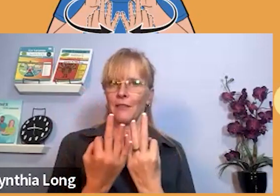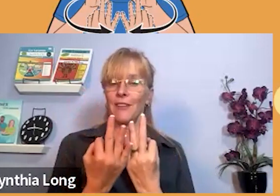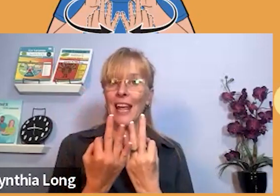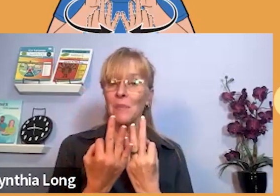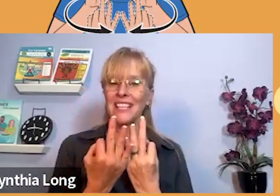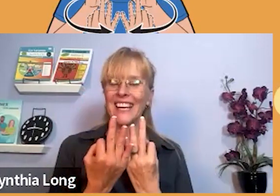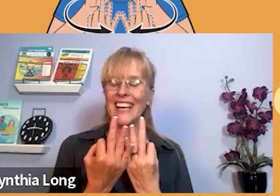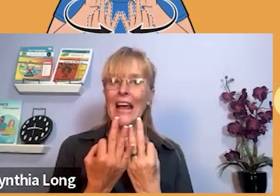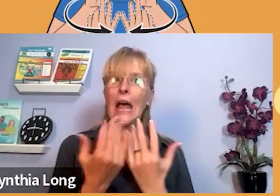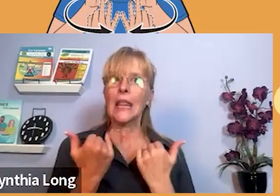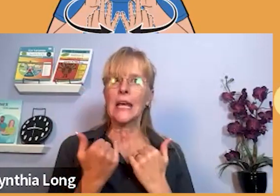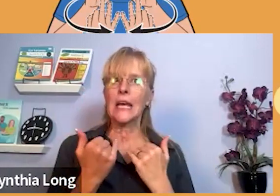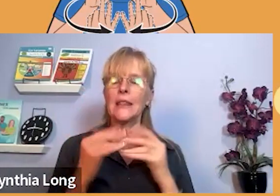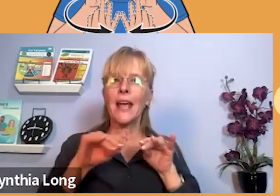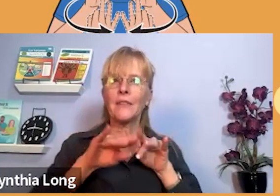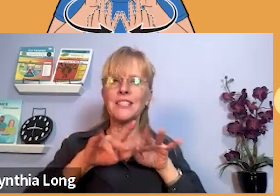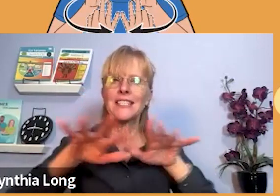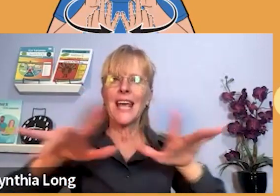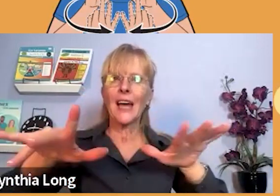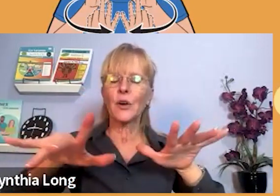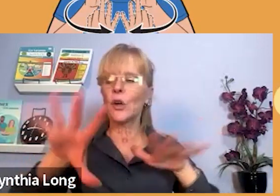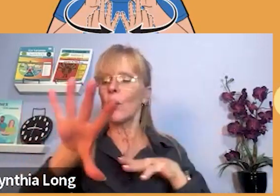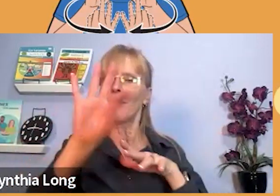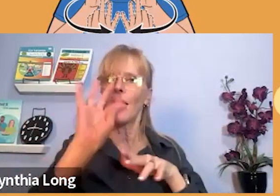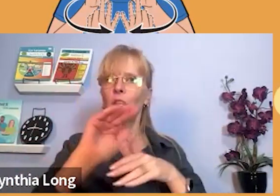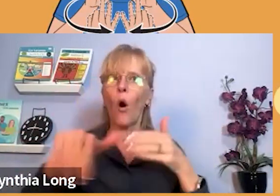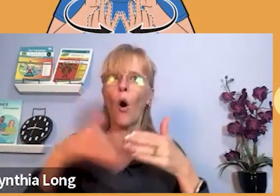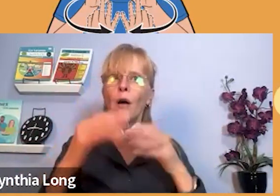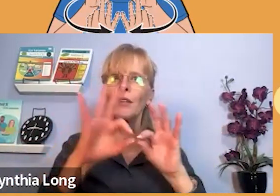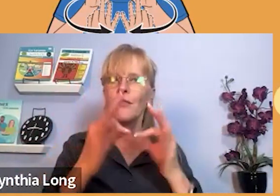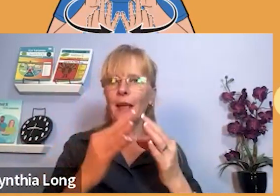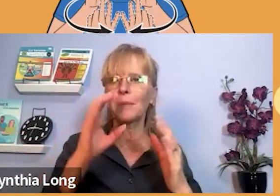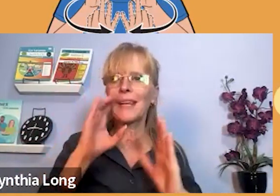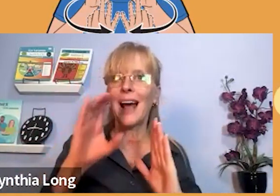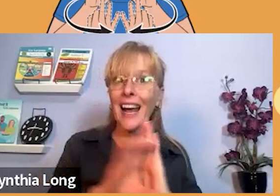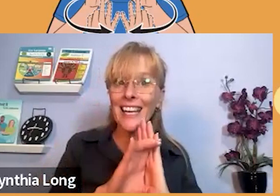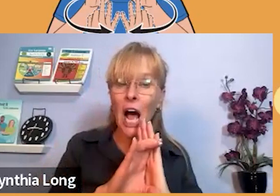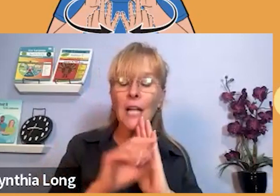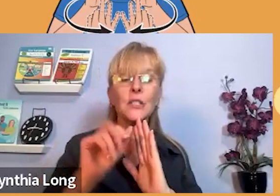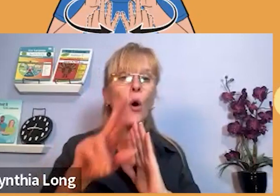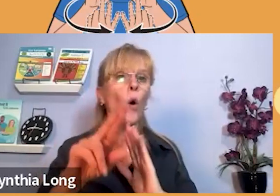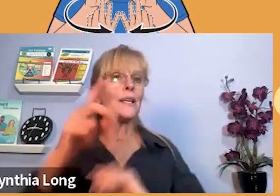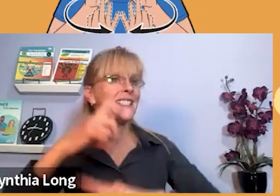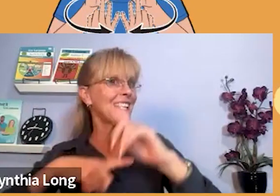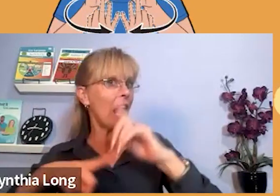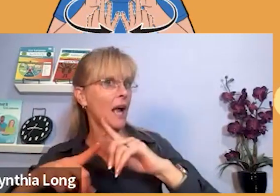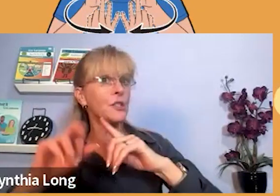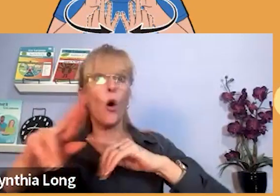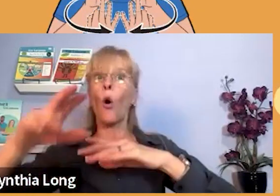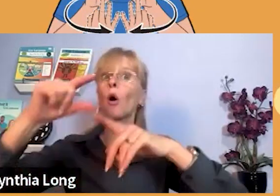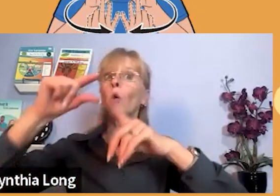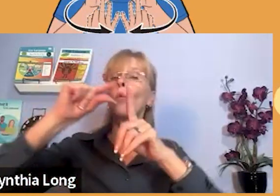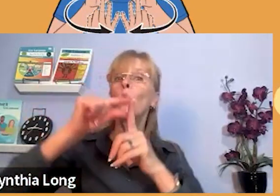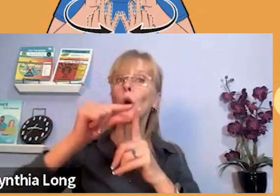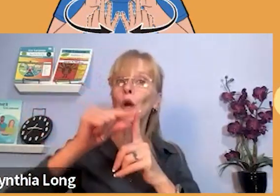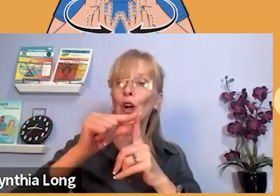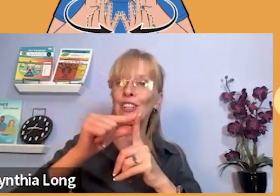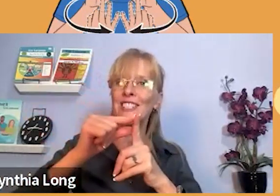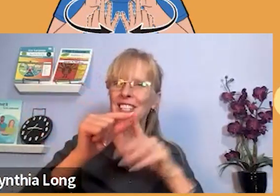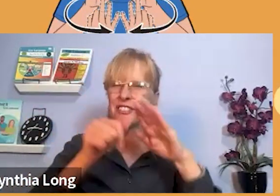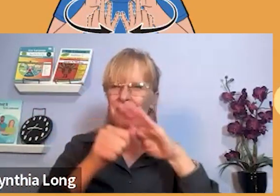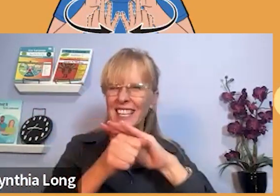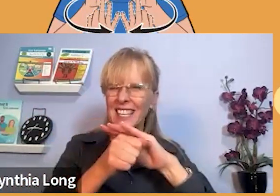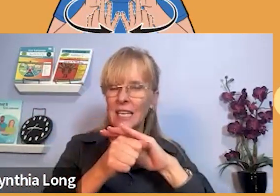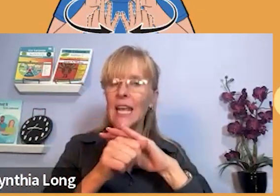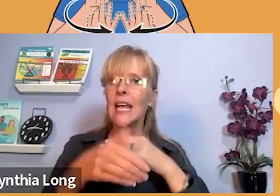you sign family, then they have to scatter and go find all the family icons or signs or